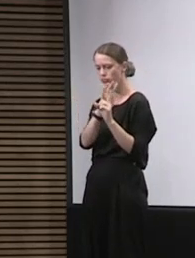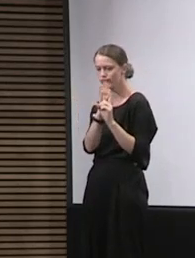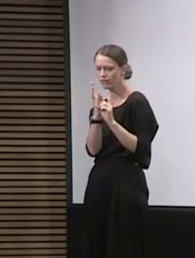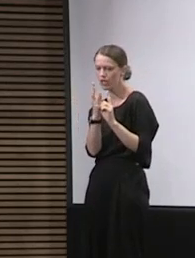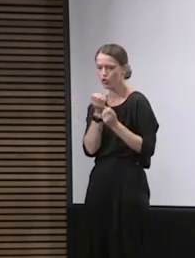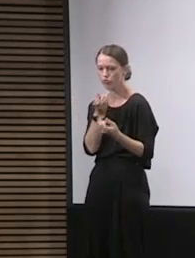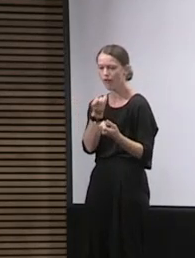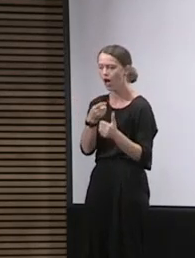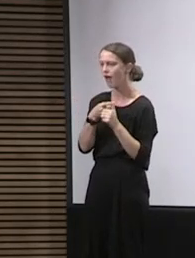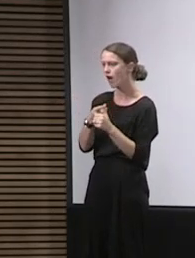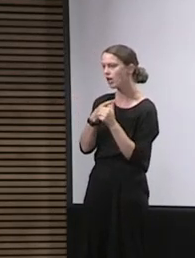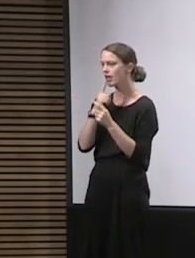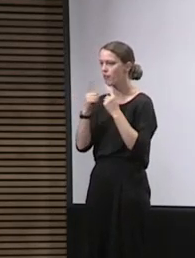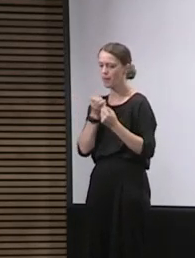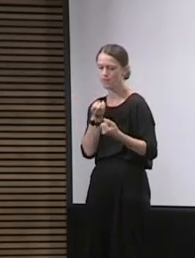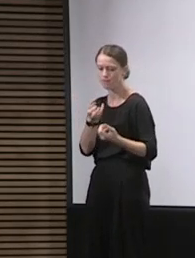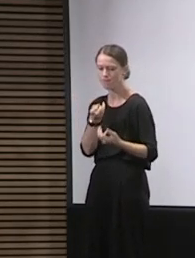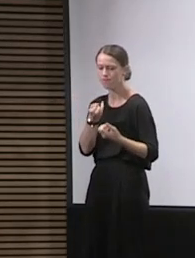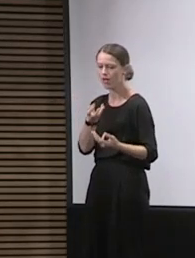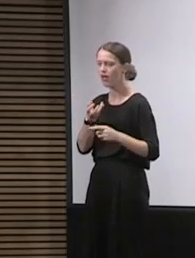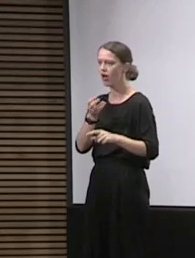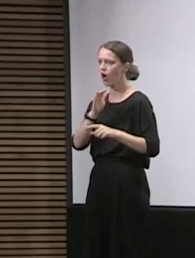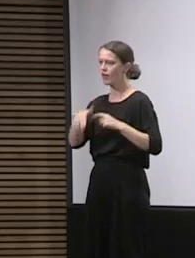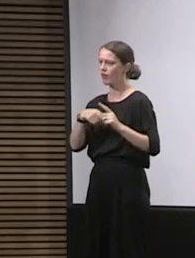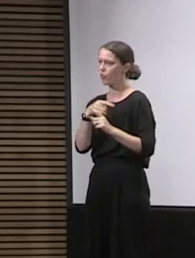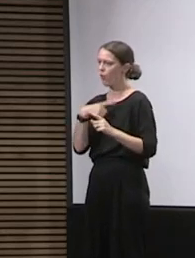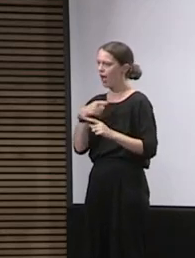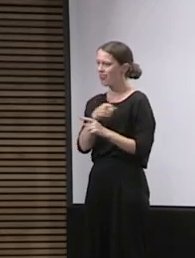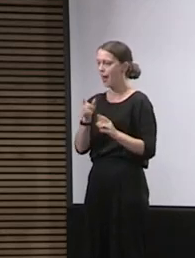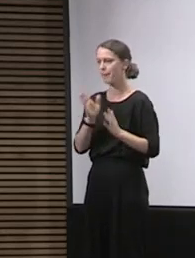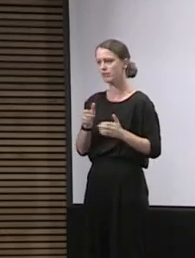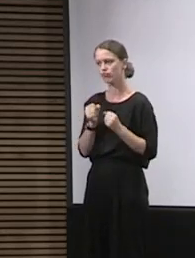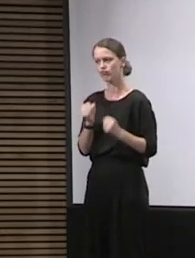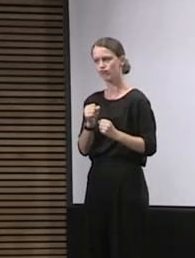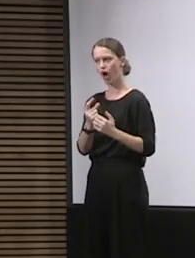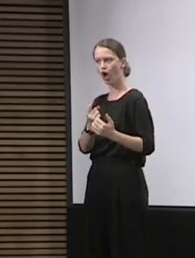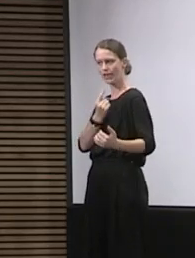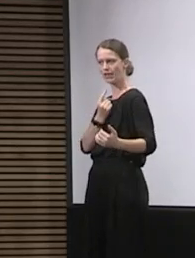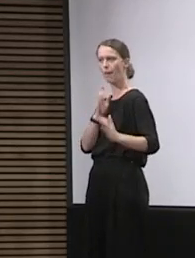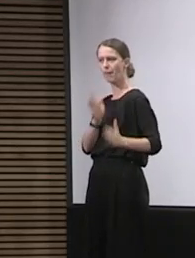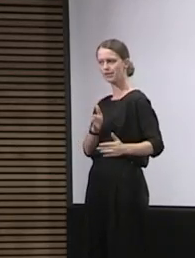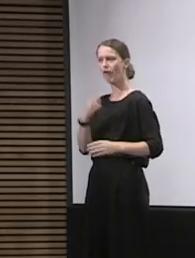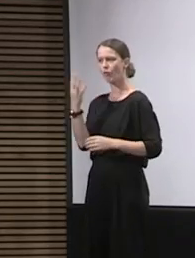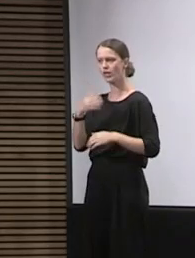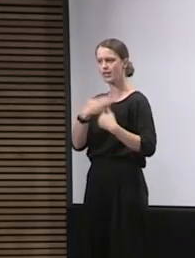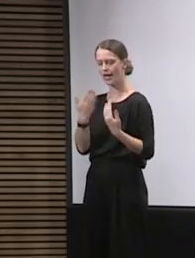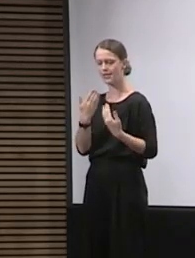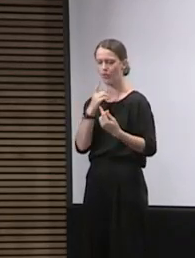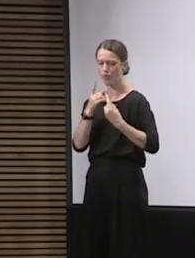them advice and information about the need for strict, monitored self-isolation for 14